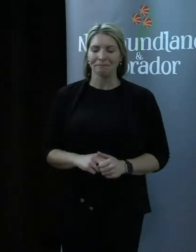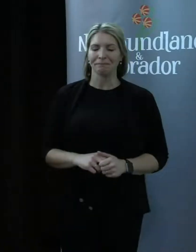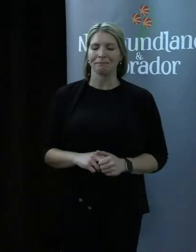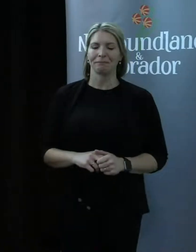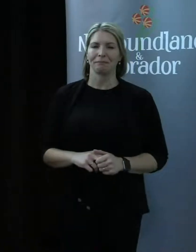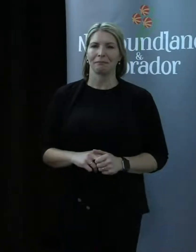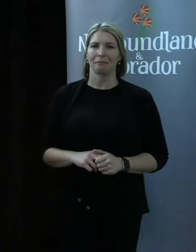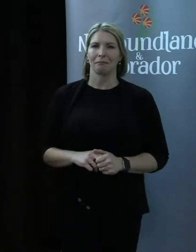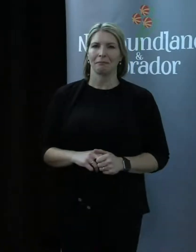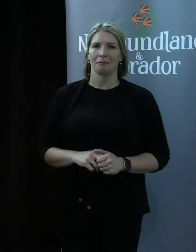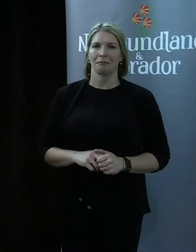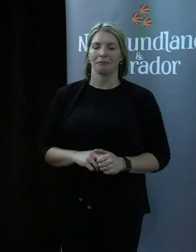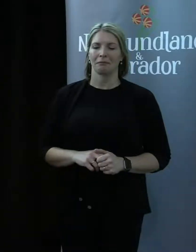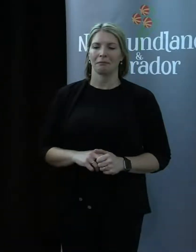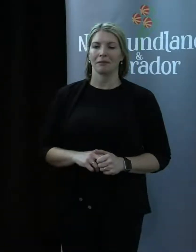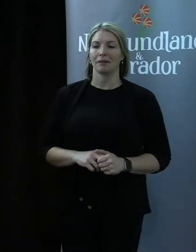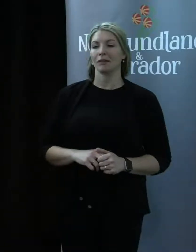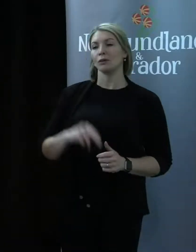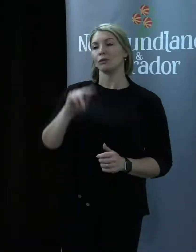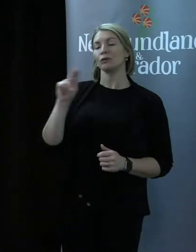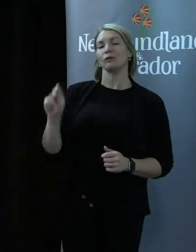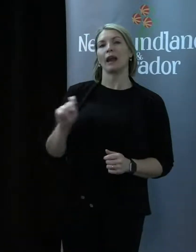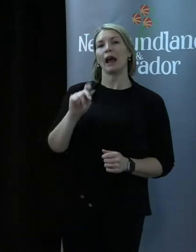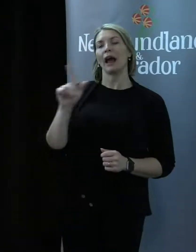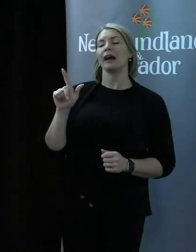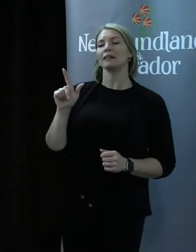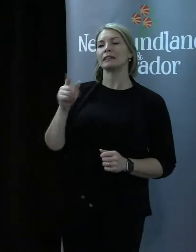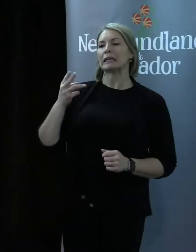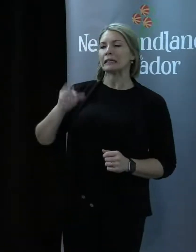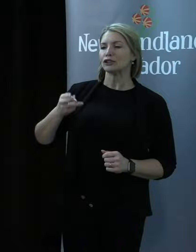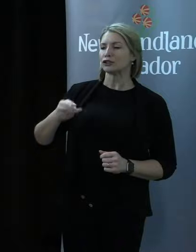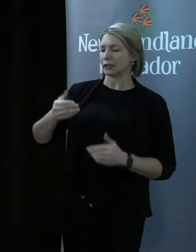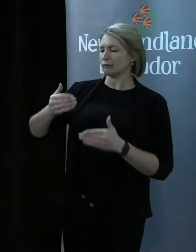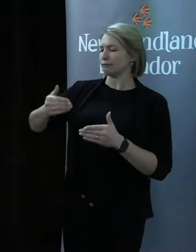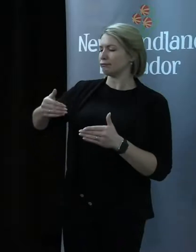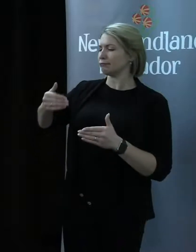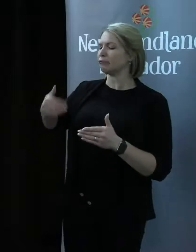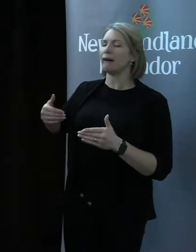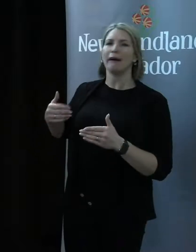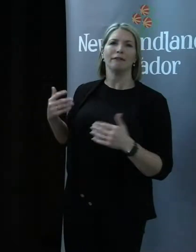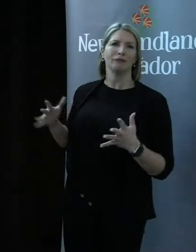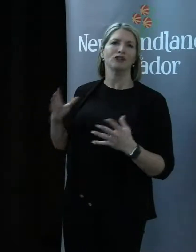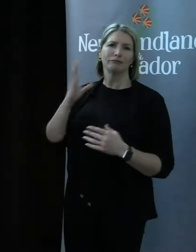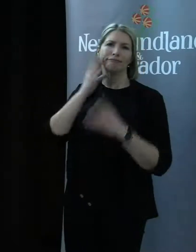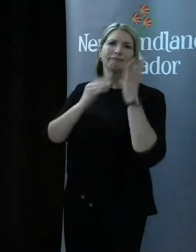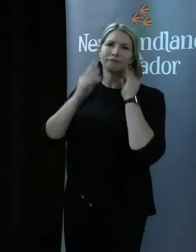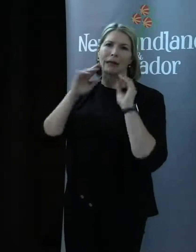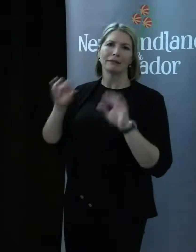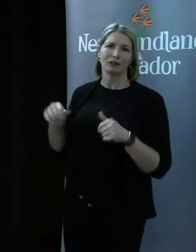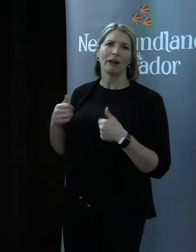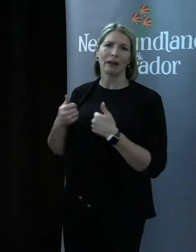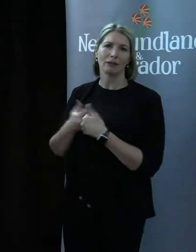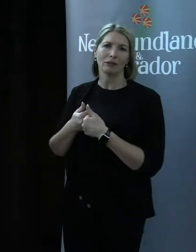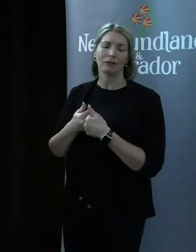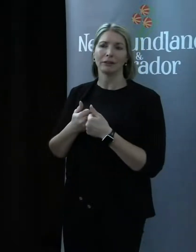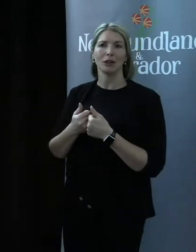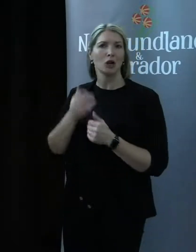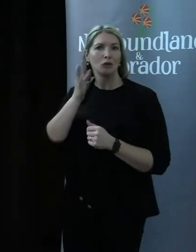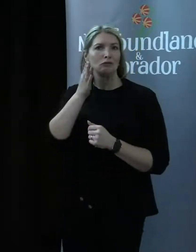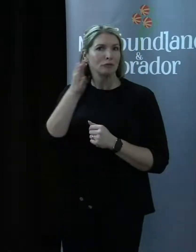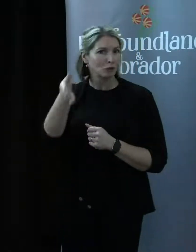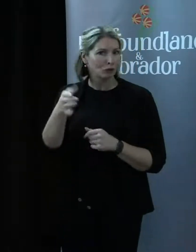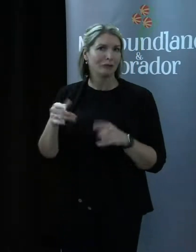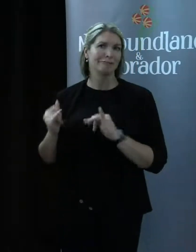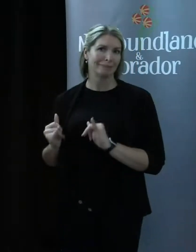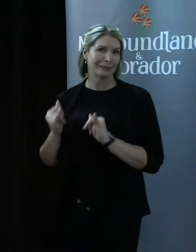Much like the story of Newfoundland and Labrador, there are many challenges that lay ahead of us in the local tourism industry as we work toward a prosperous